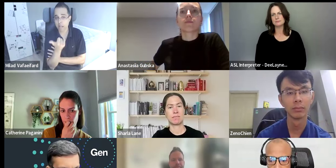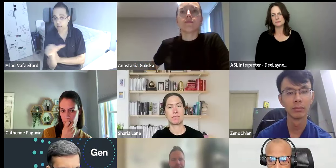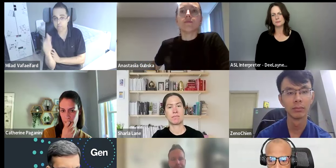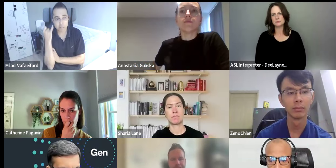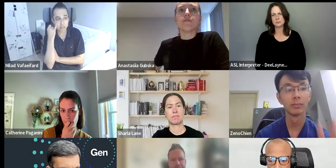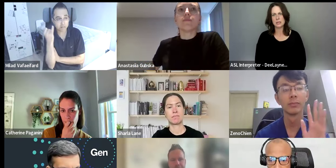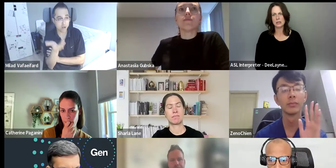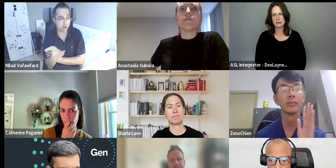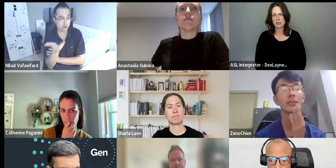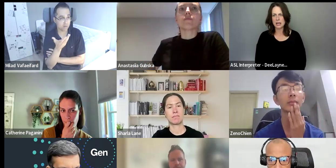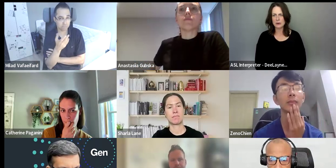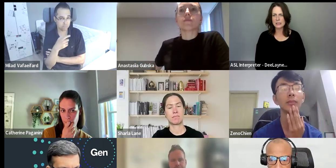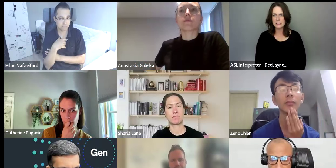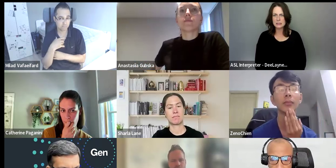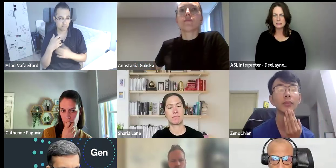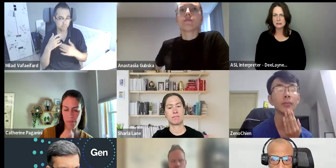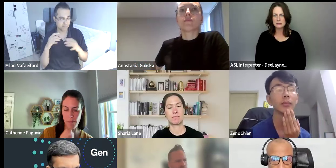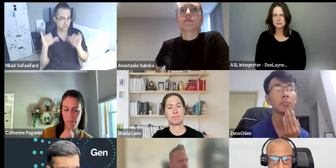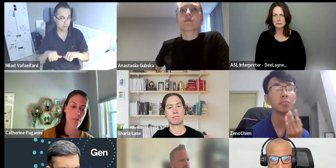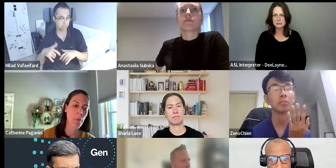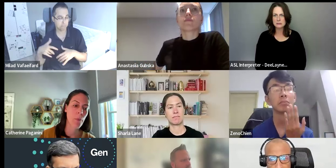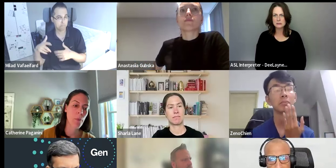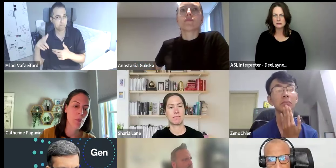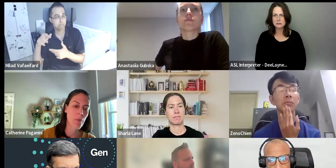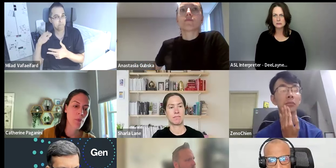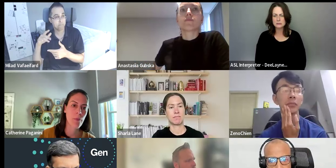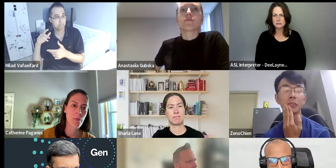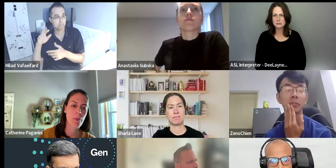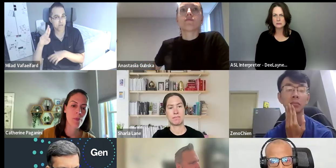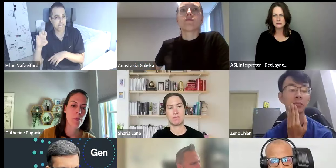too. Any other ideas?